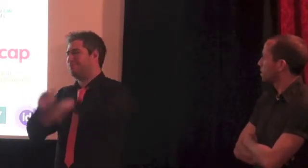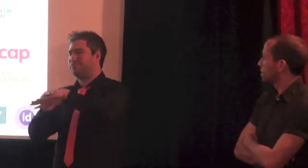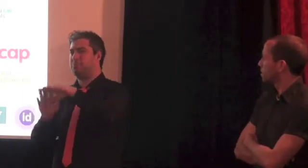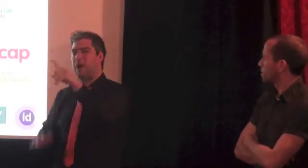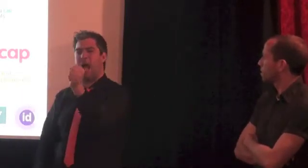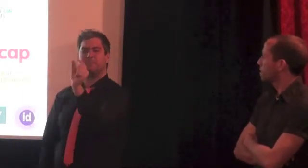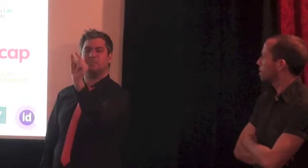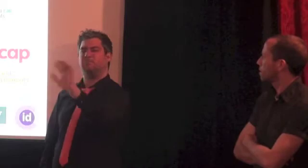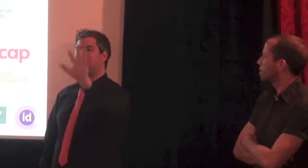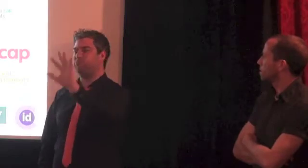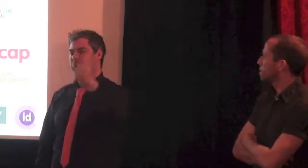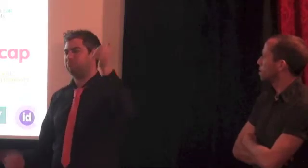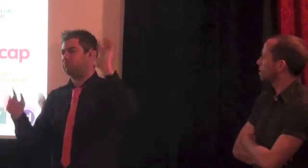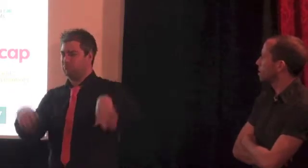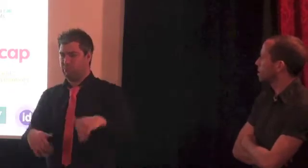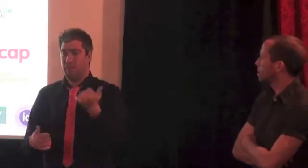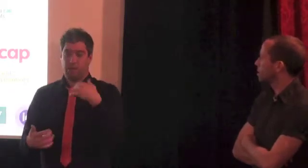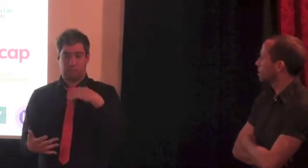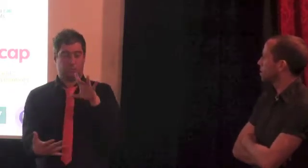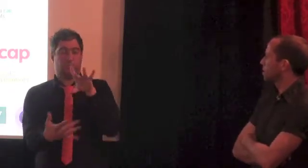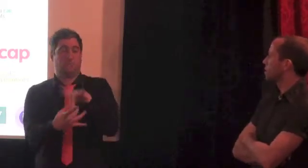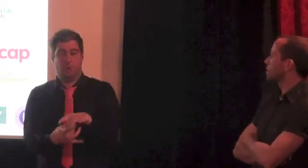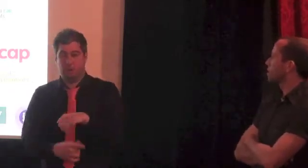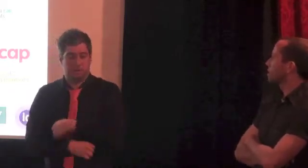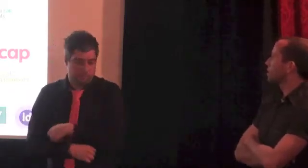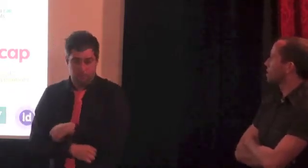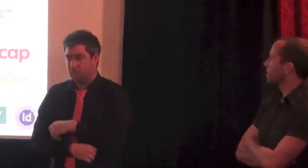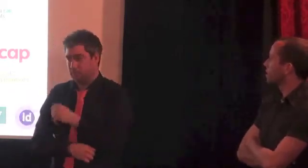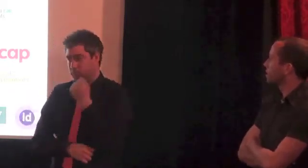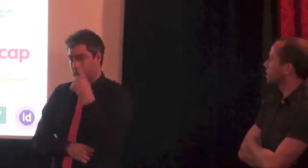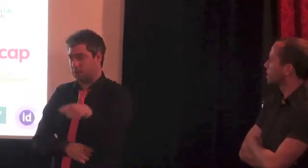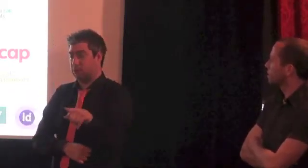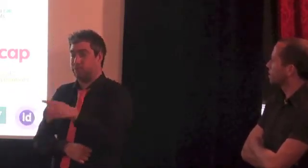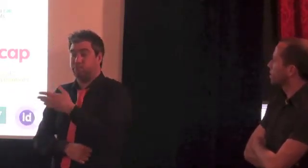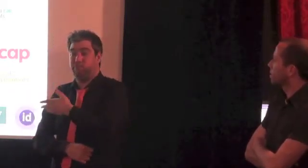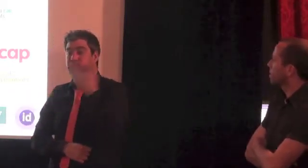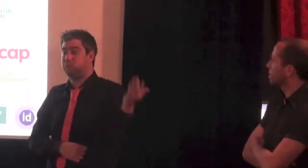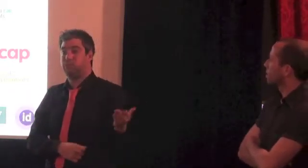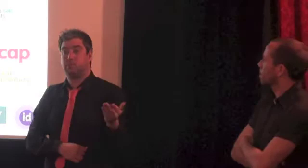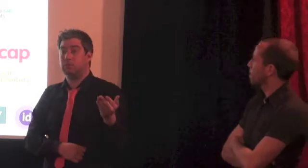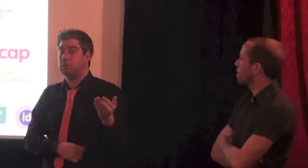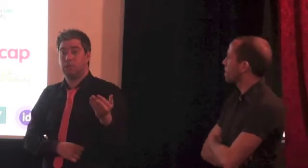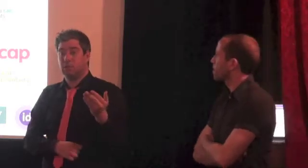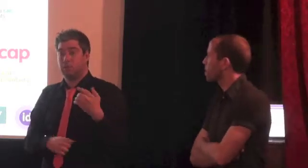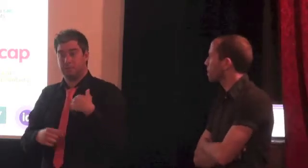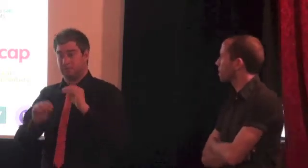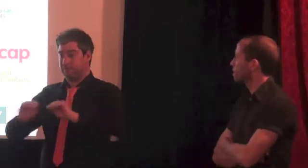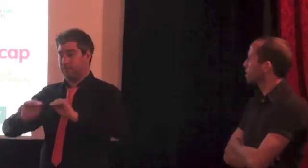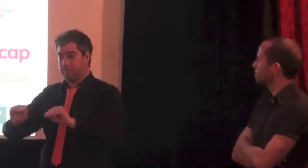deaf awareness. I mean, not fully aware, but at least something. But when I started this job, I realised that actually quite a lot of people don't have any